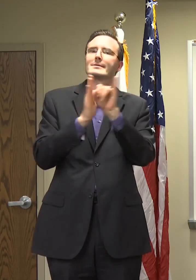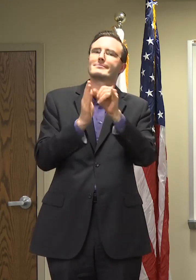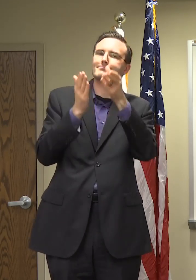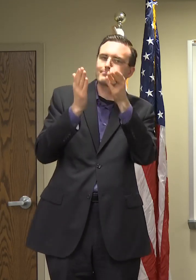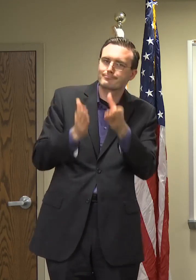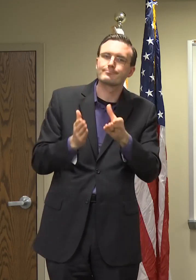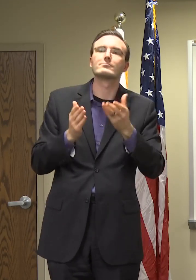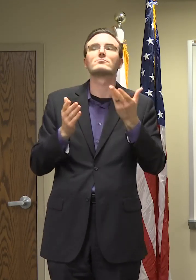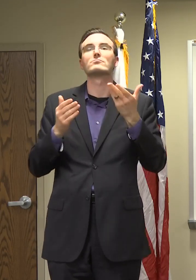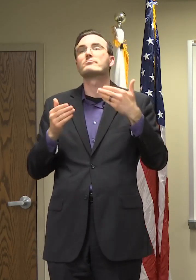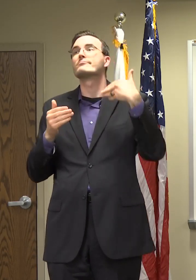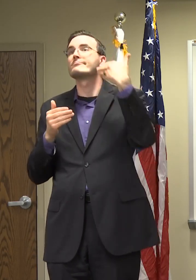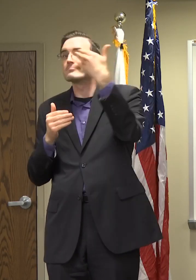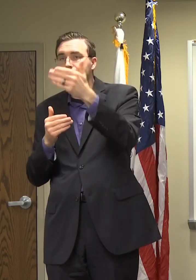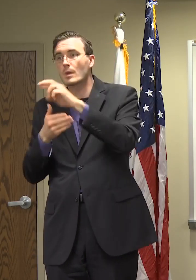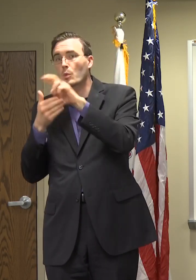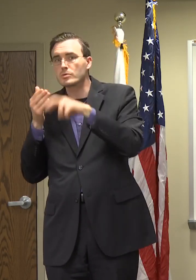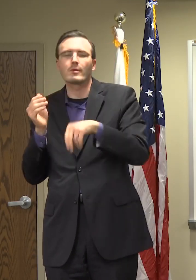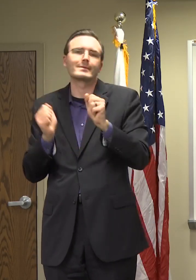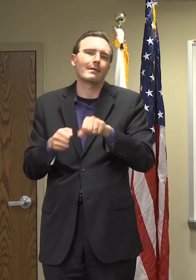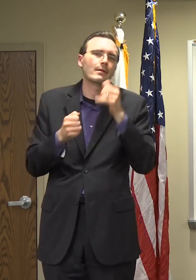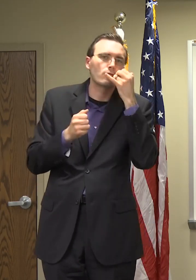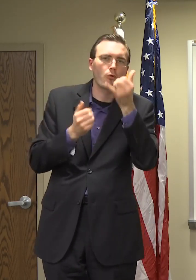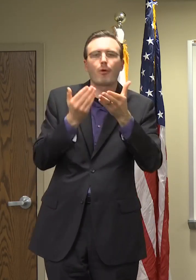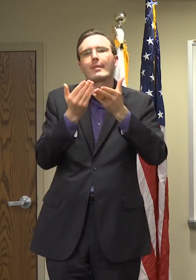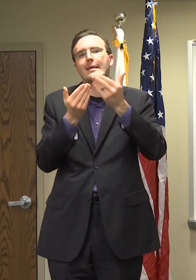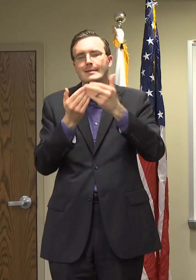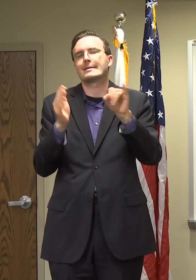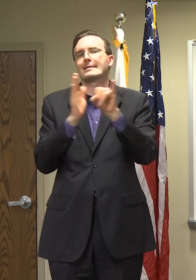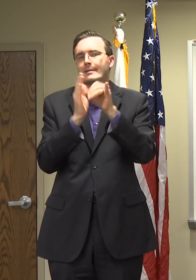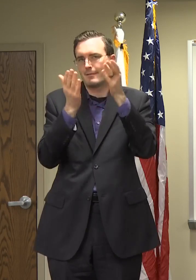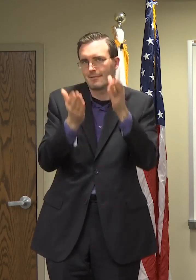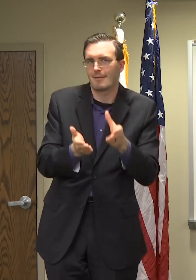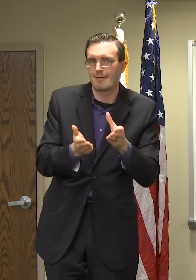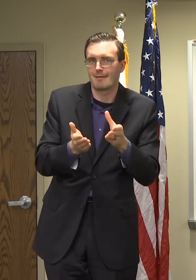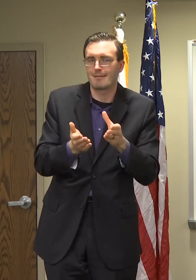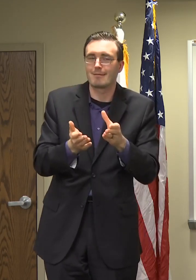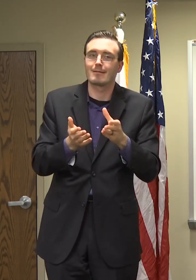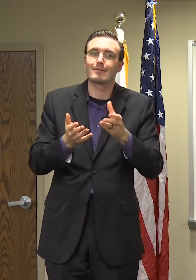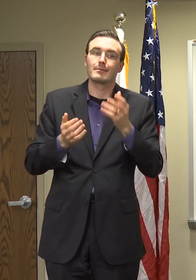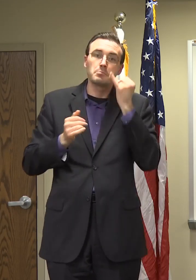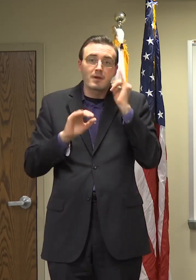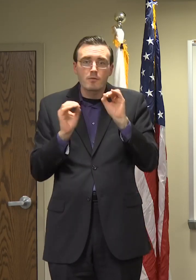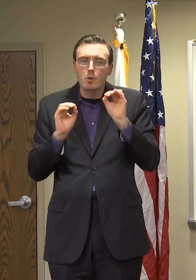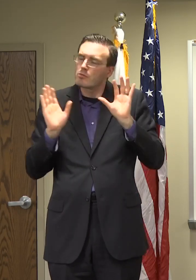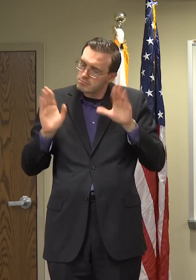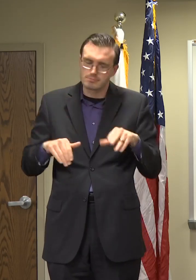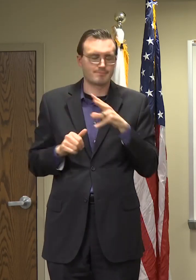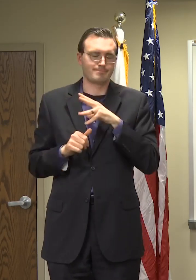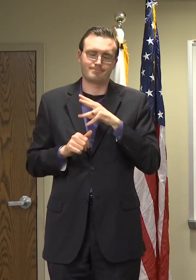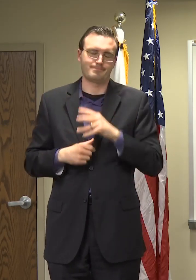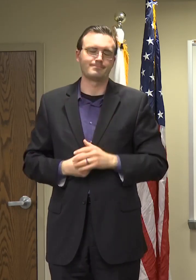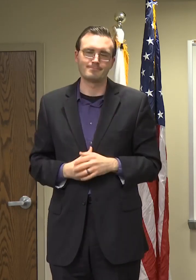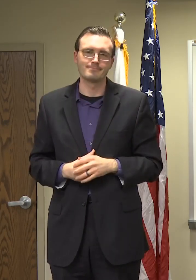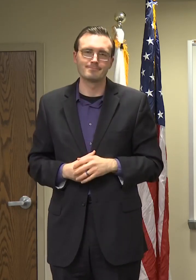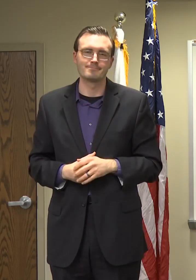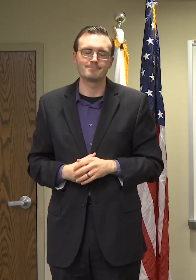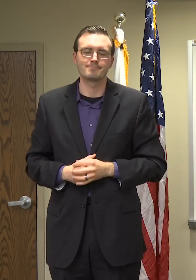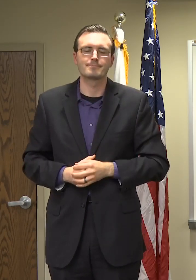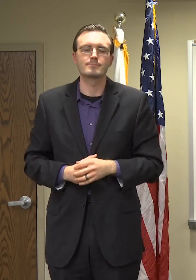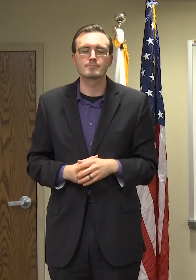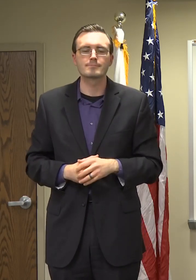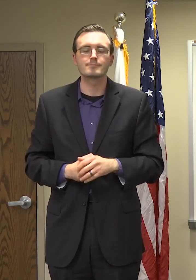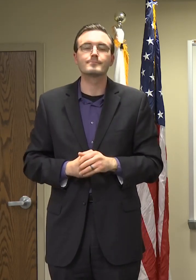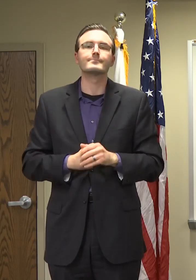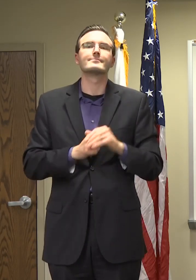So important to understand, we continue to have a lag in some of our results for those individuals who were tested at the University of Illinois Health